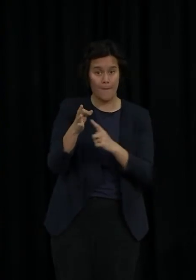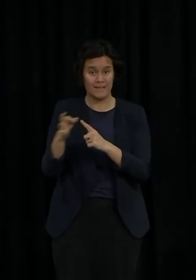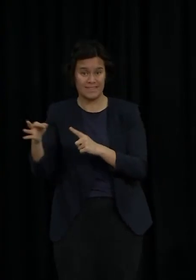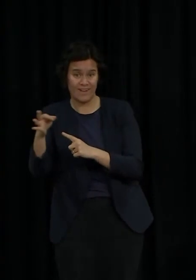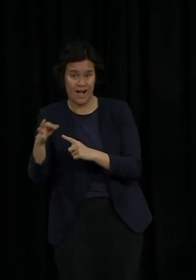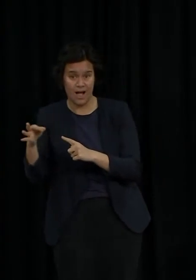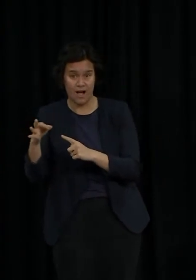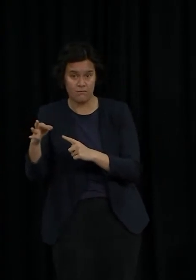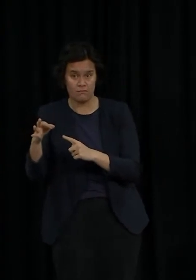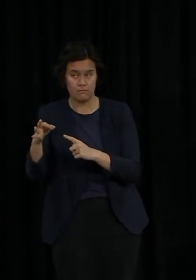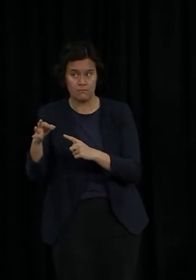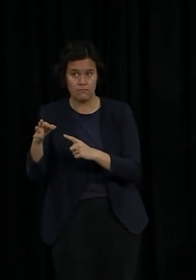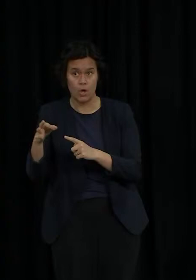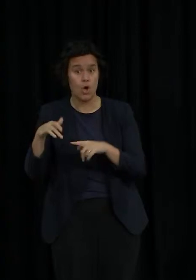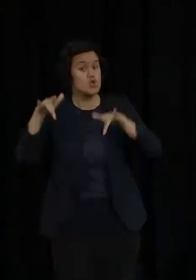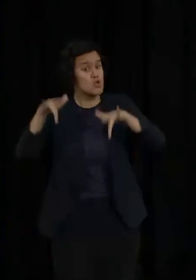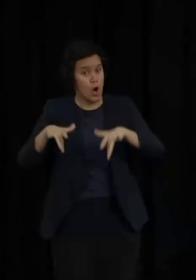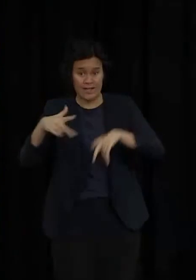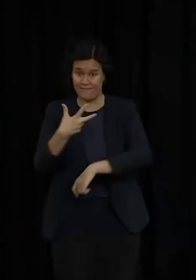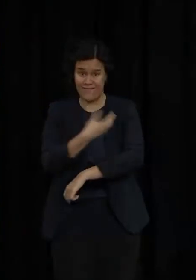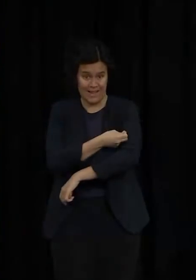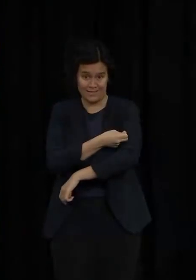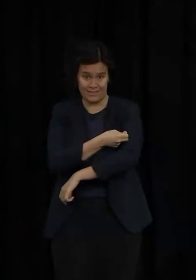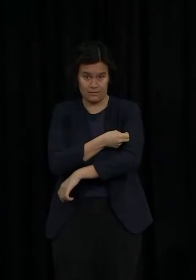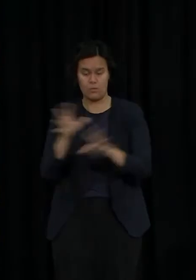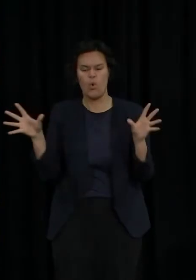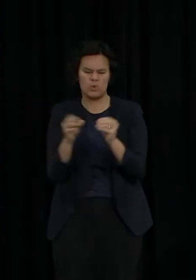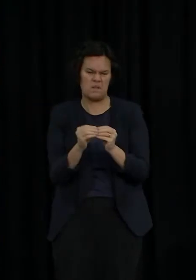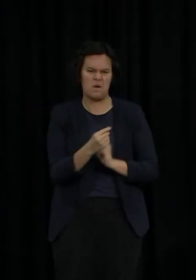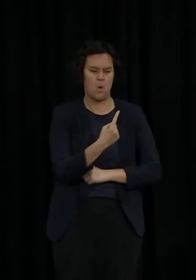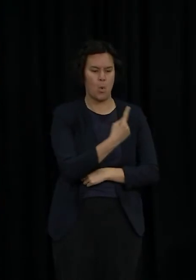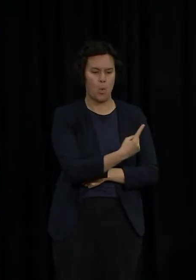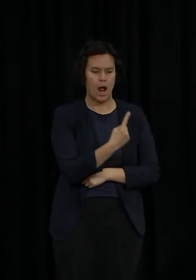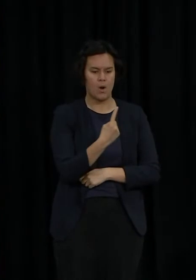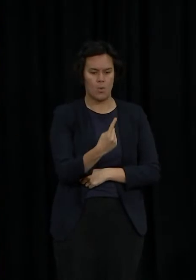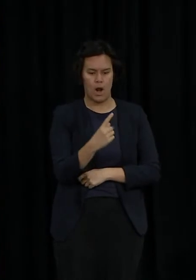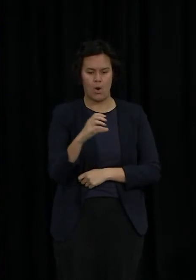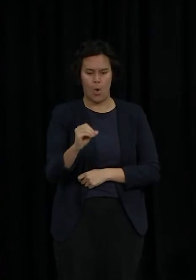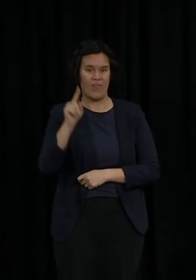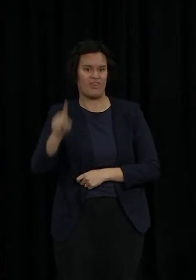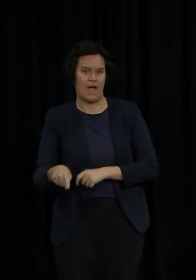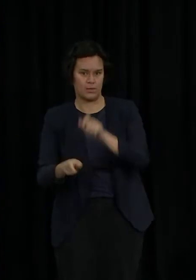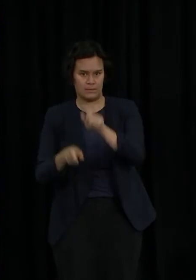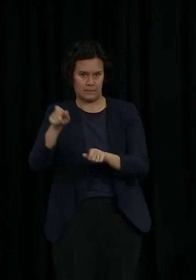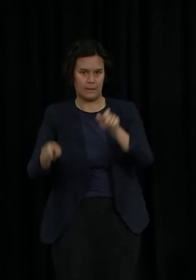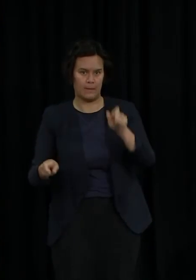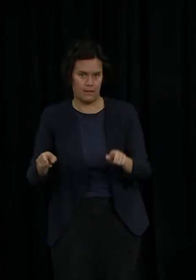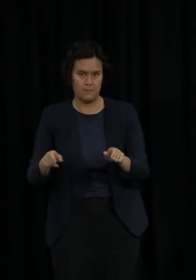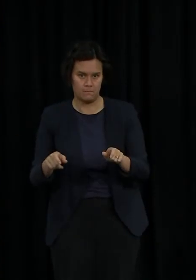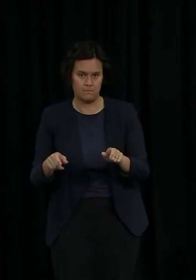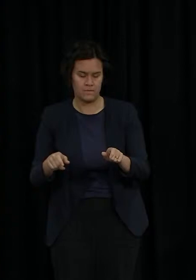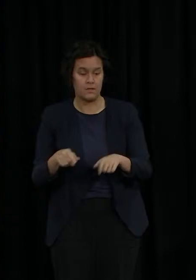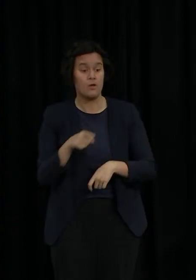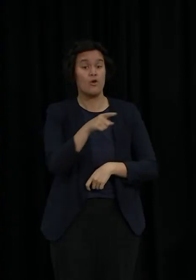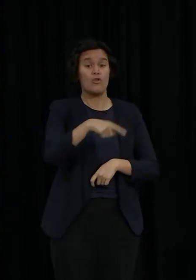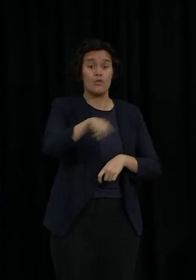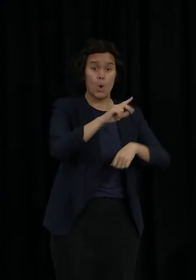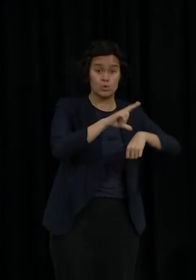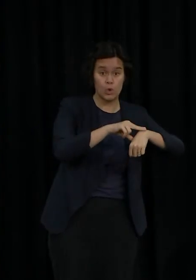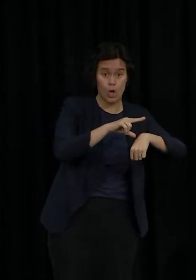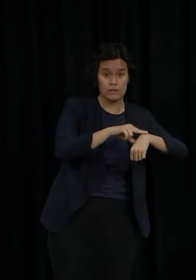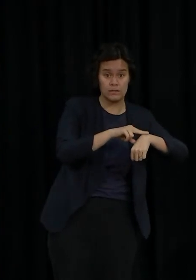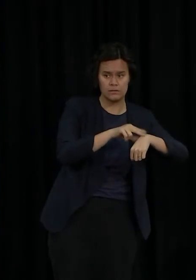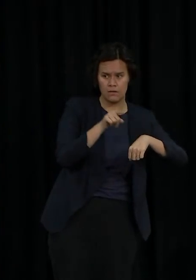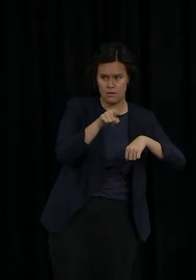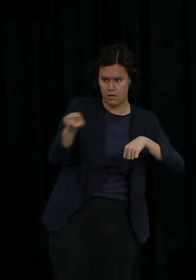about 110,000 people. So this initiative means that those GPs will be calling their patients to understand what